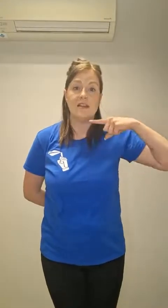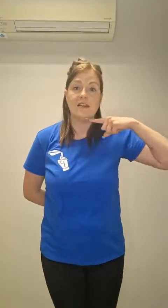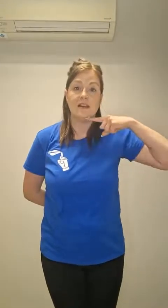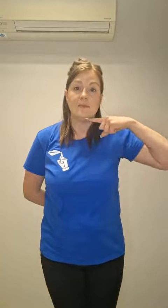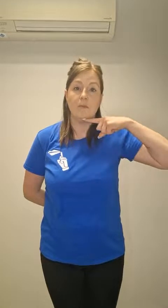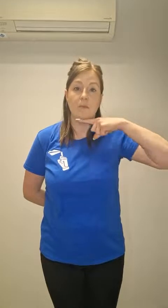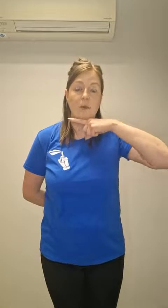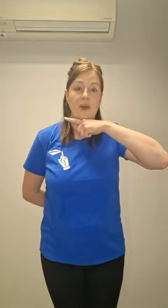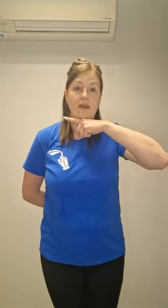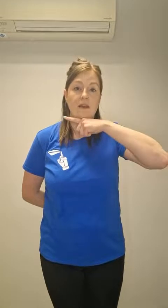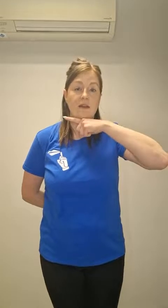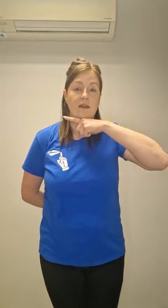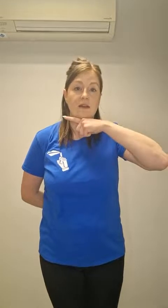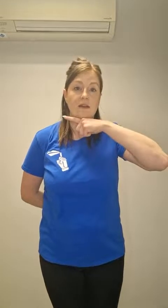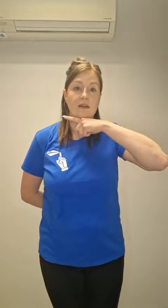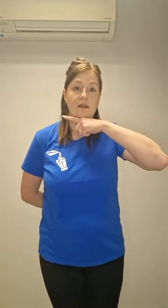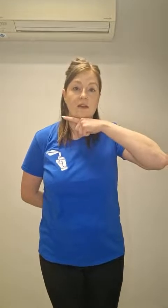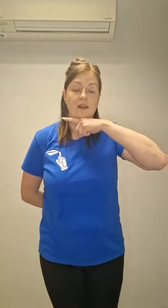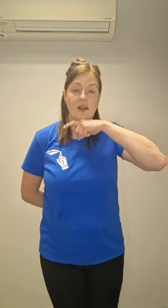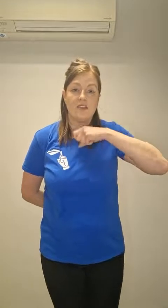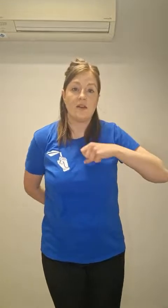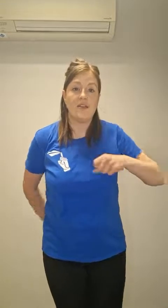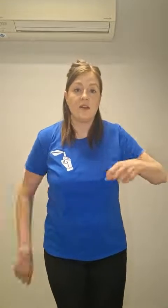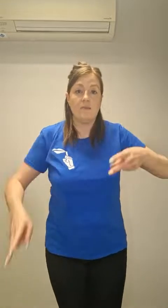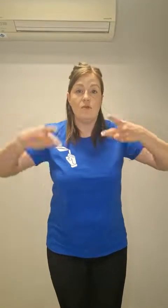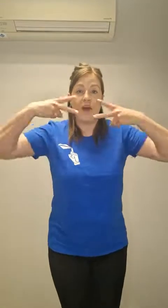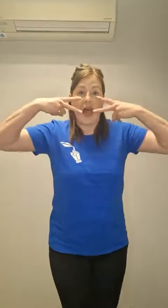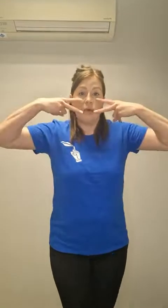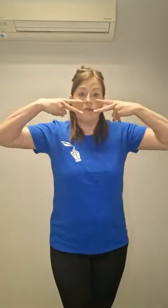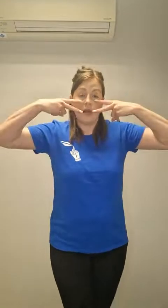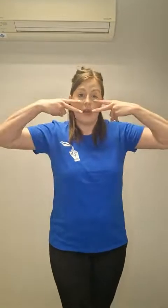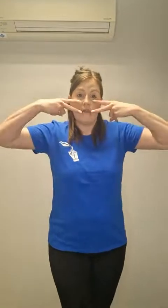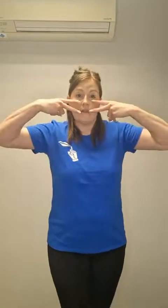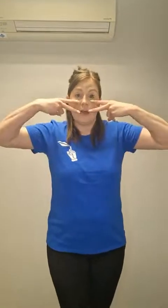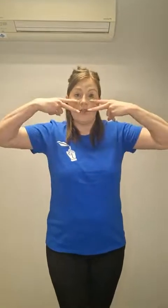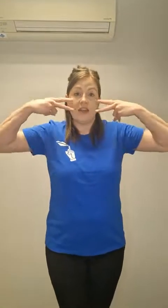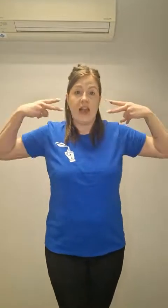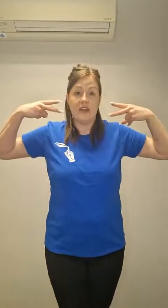So it's boy. Signs can move out, like in the sign for cat.